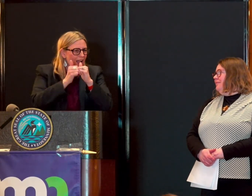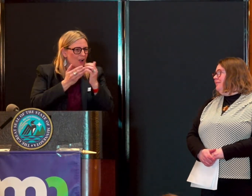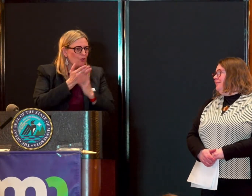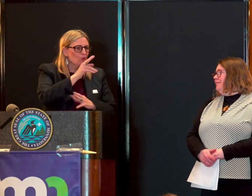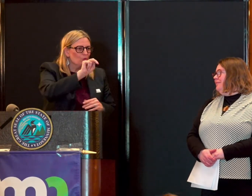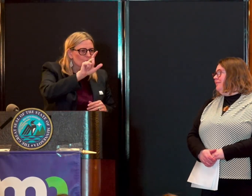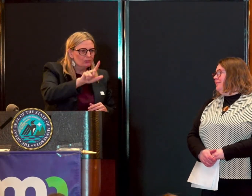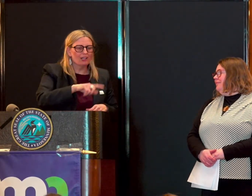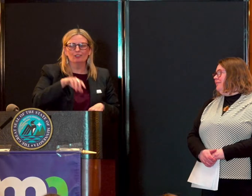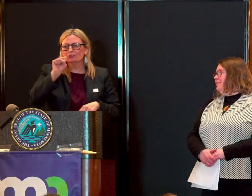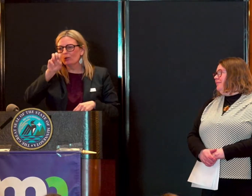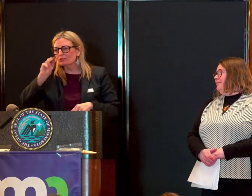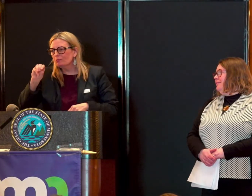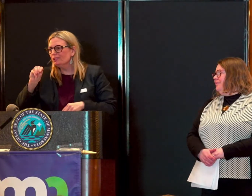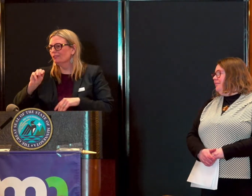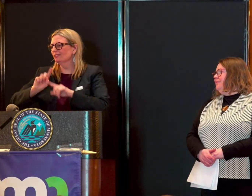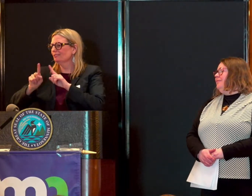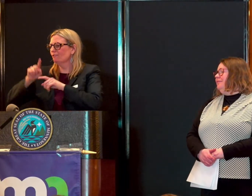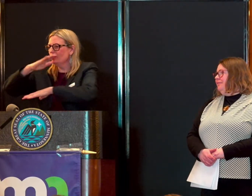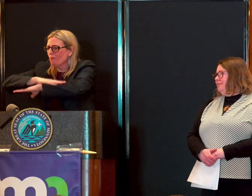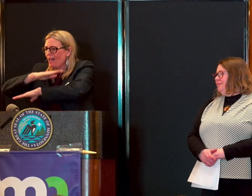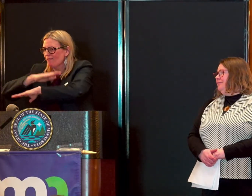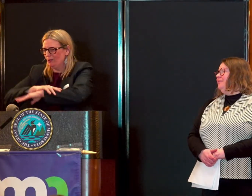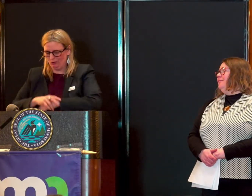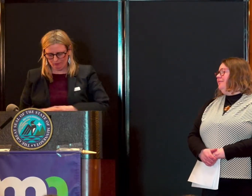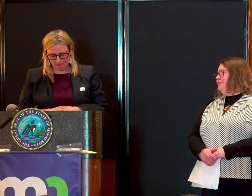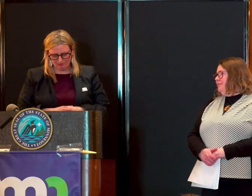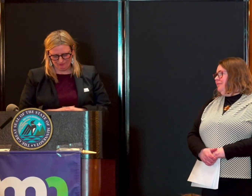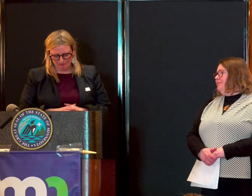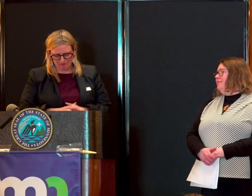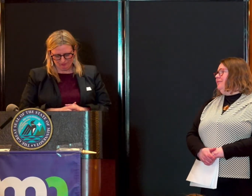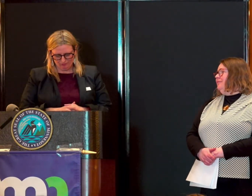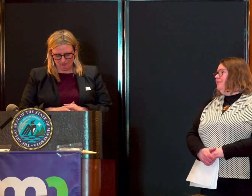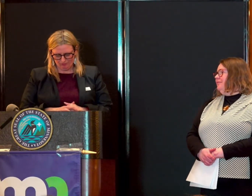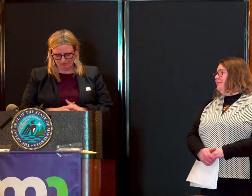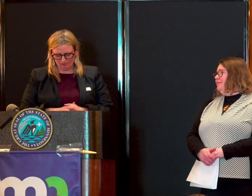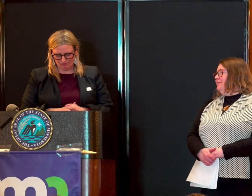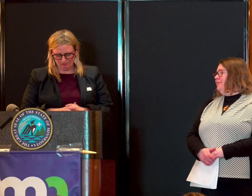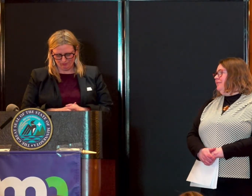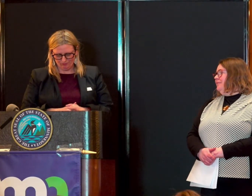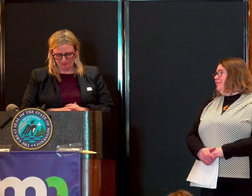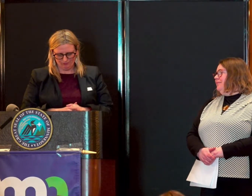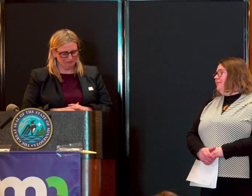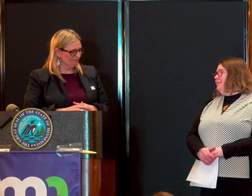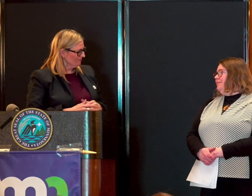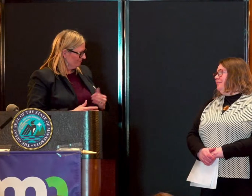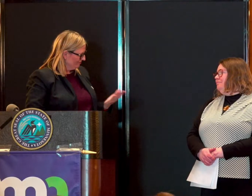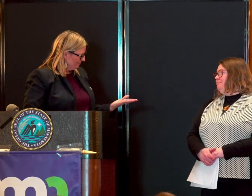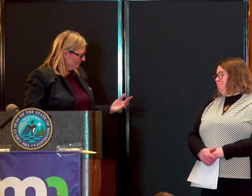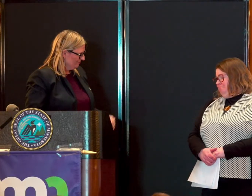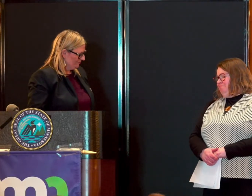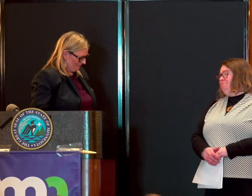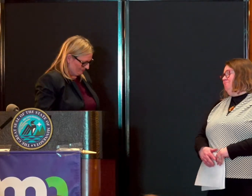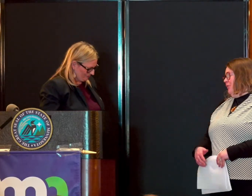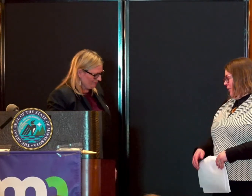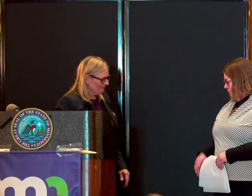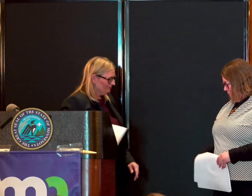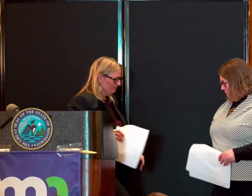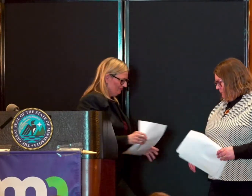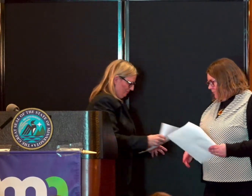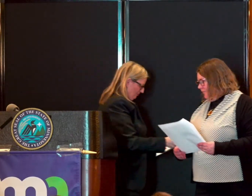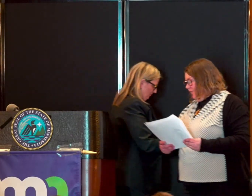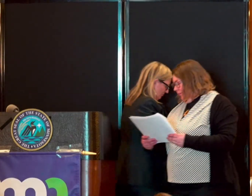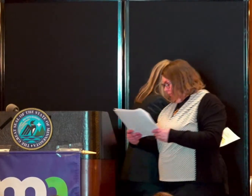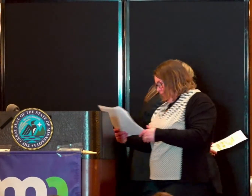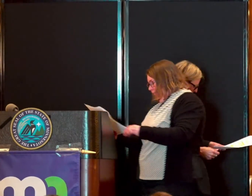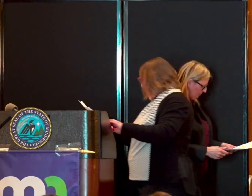this celebration in 40 years. We'll be putting more information about that new event in our newsletter website and out online.